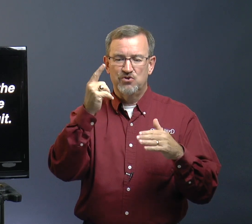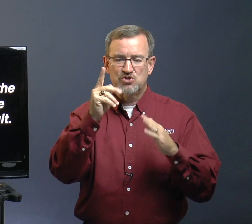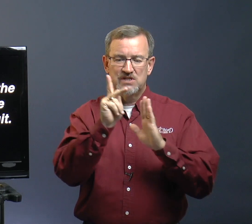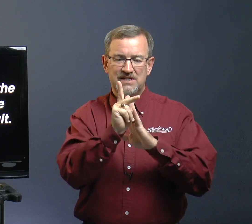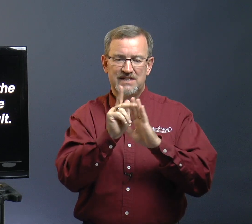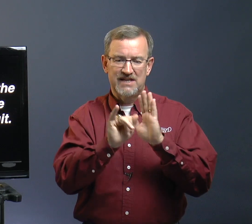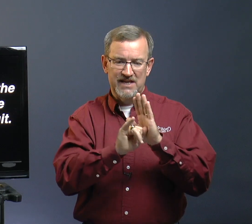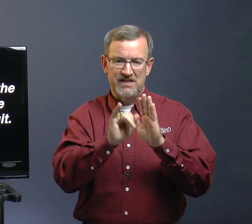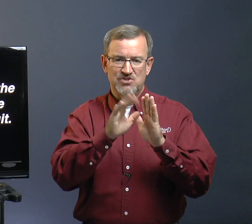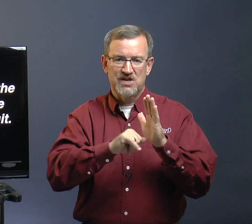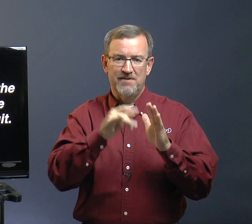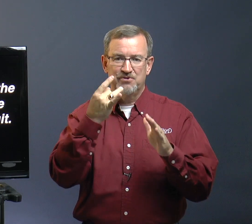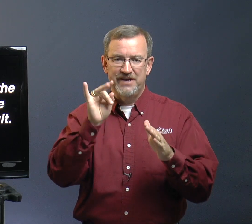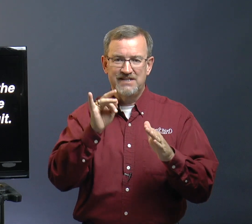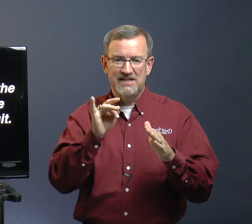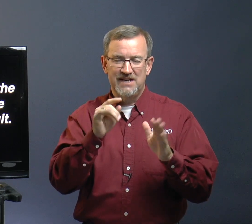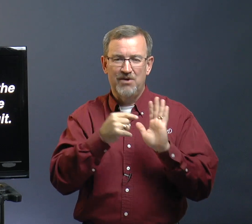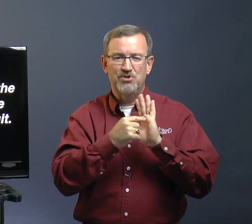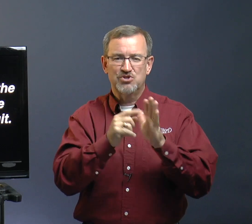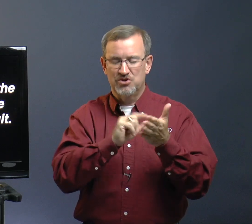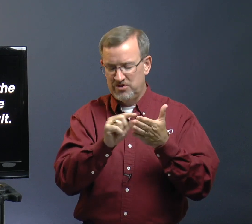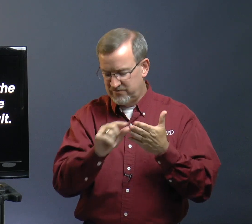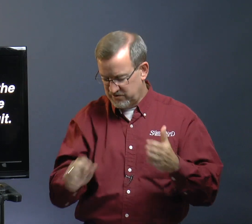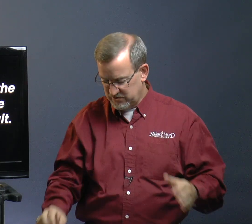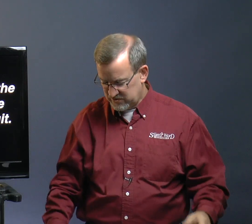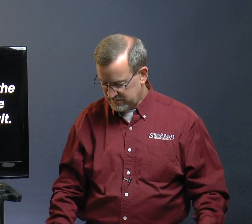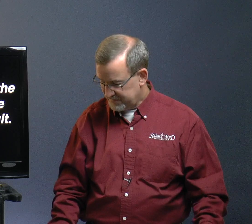1 Kings chapter 18. I want to show you the verse.